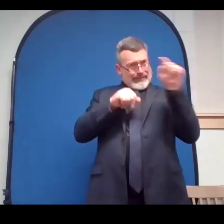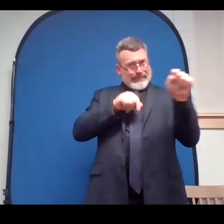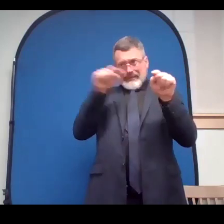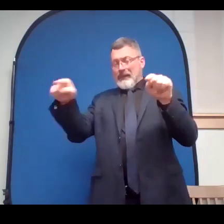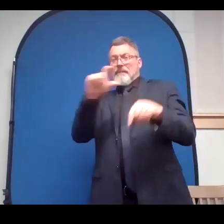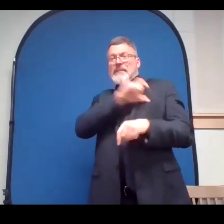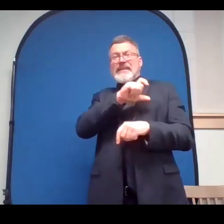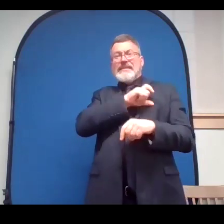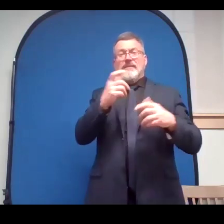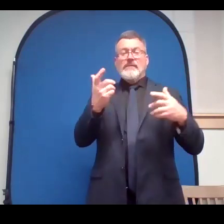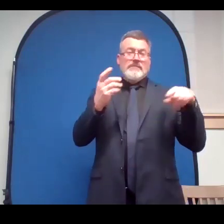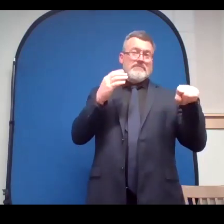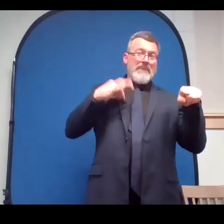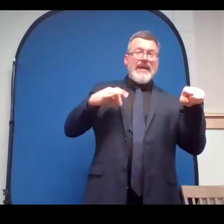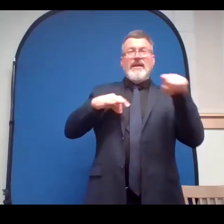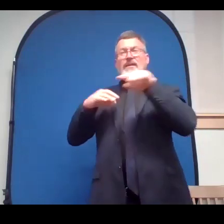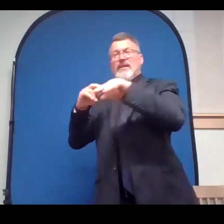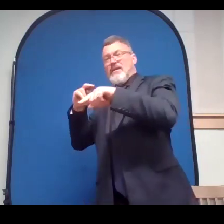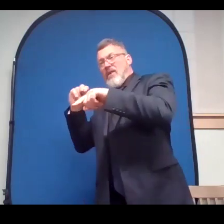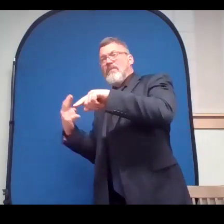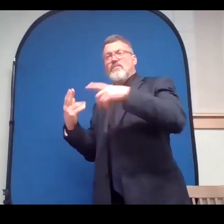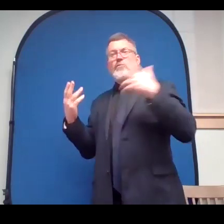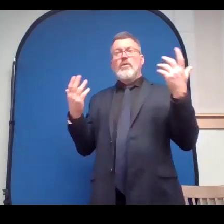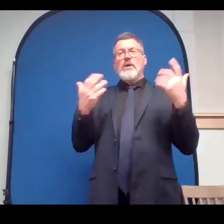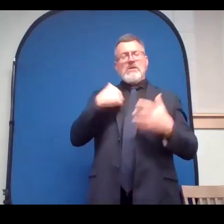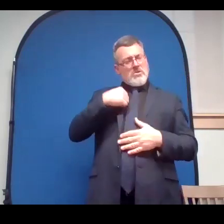how we would have handled things differently, sir.